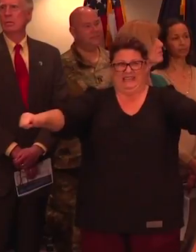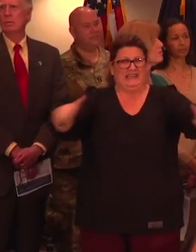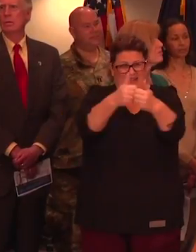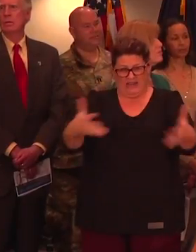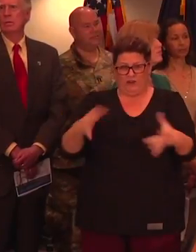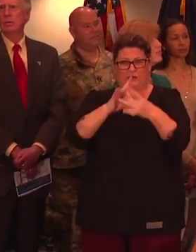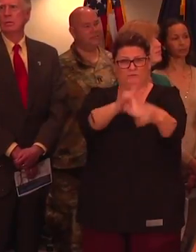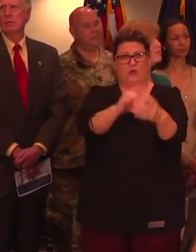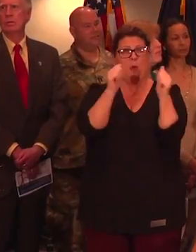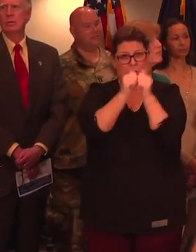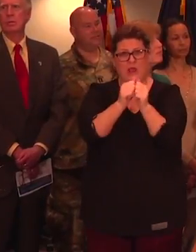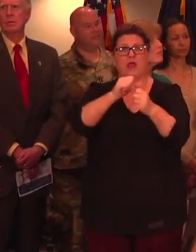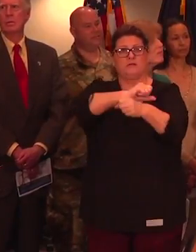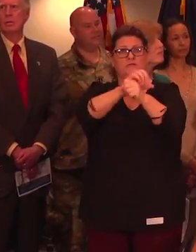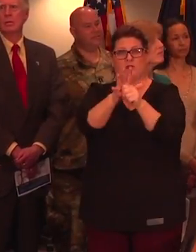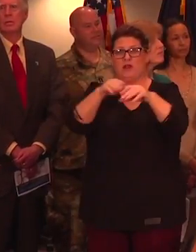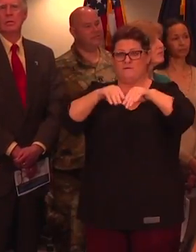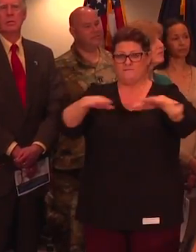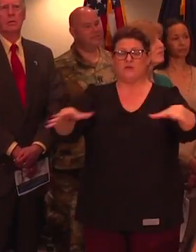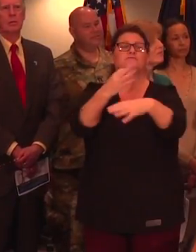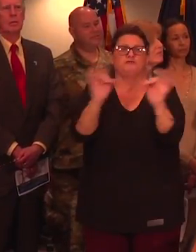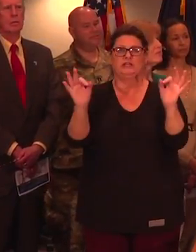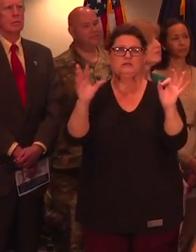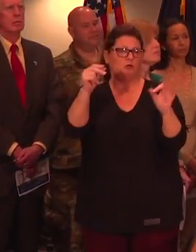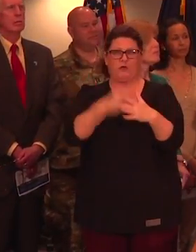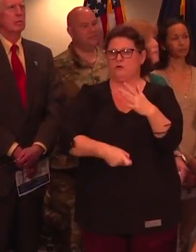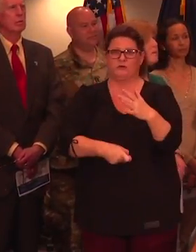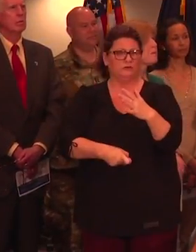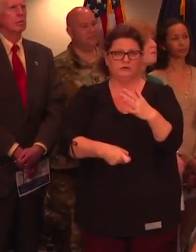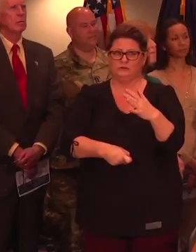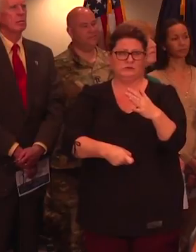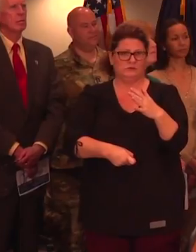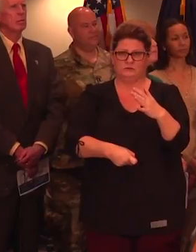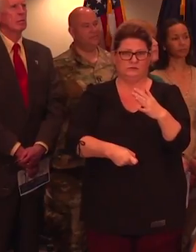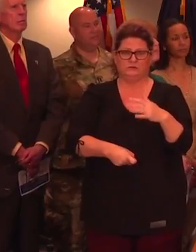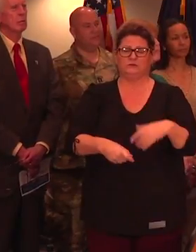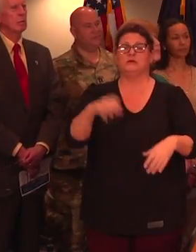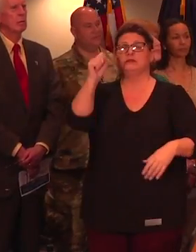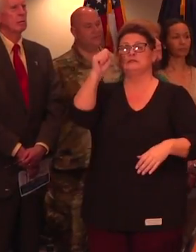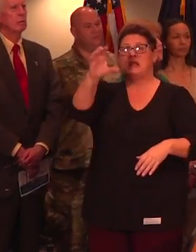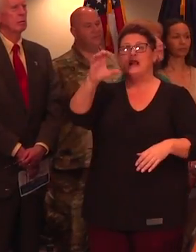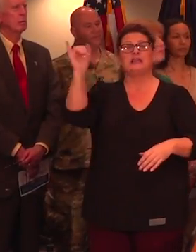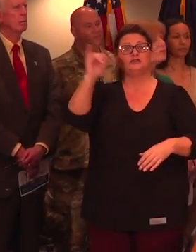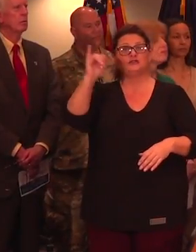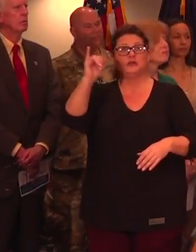and determining the presence of the COVID-19 virus. South Carolina insurance